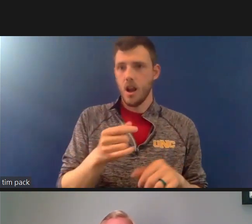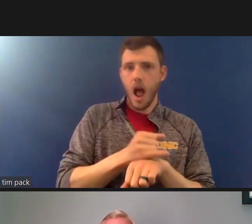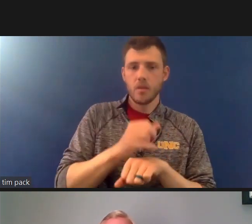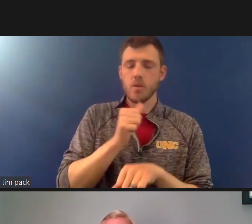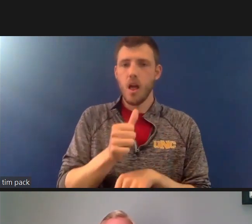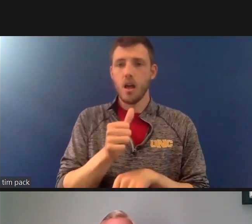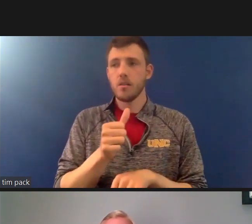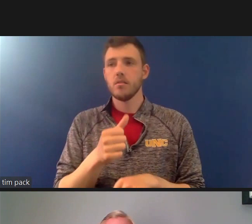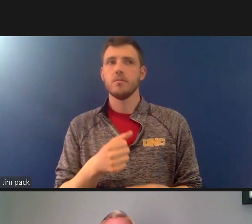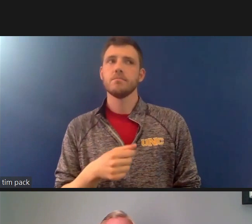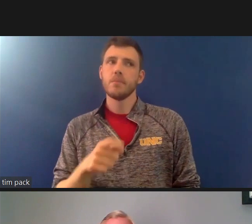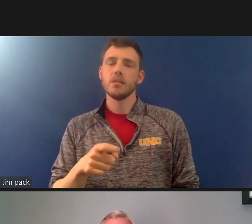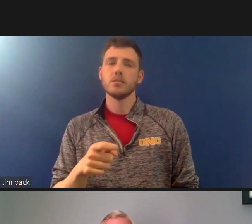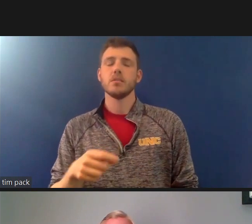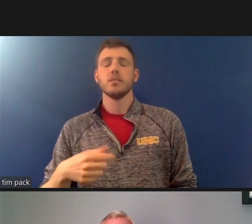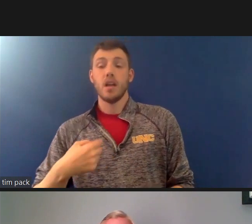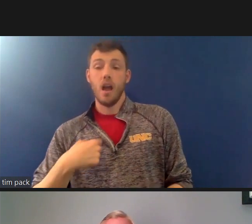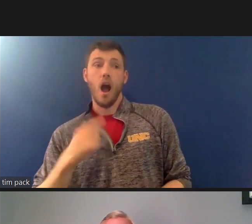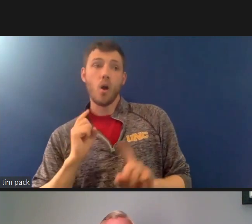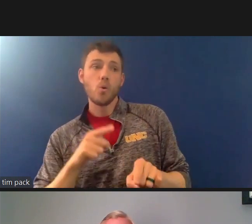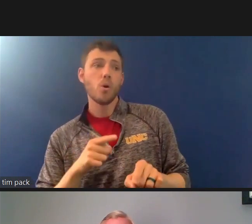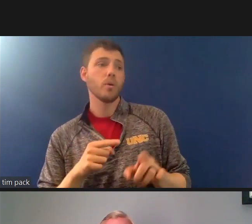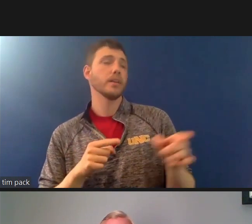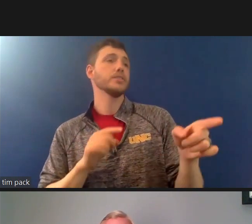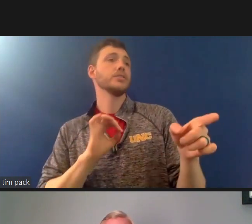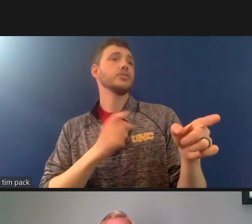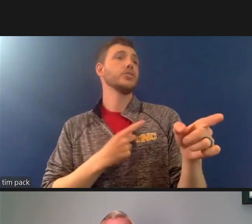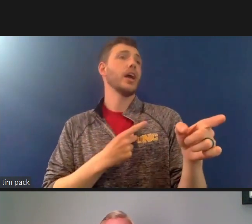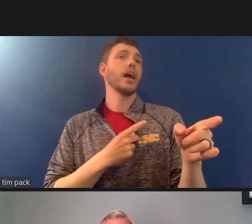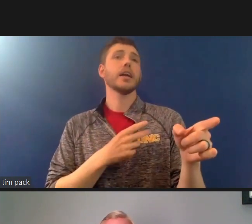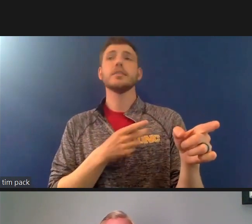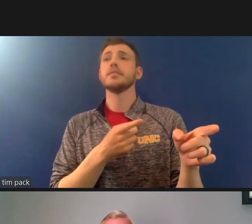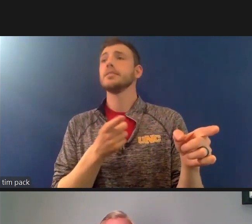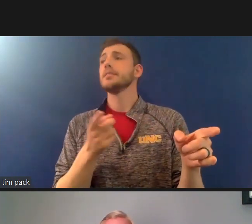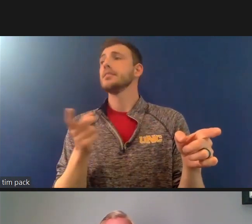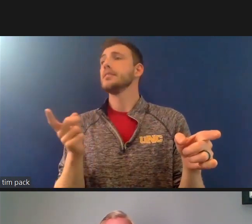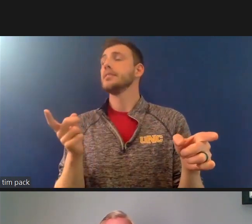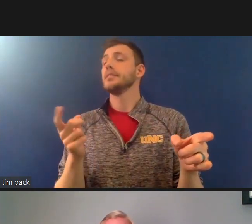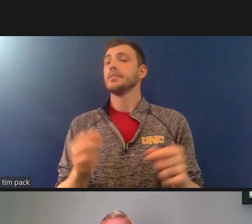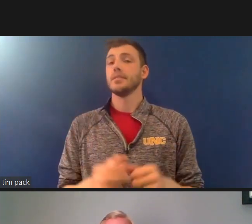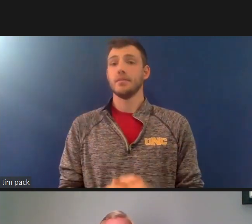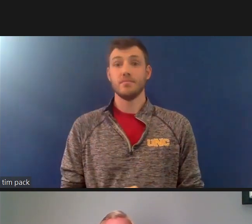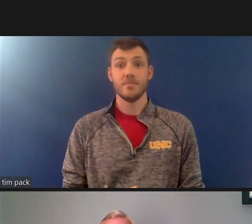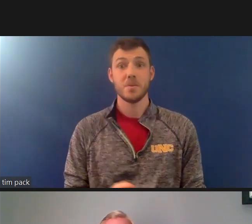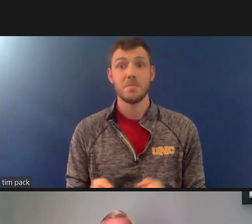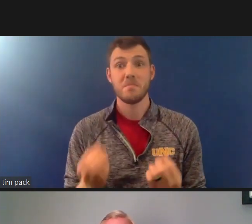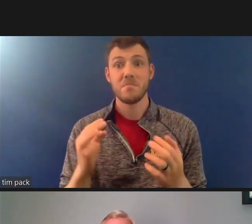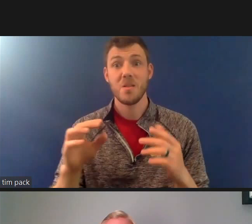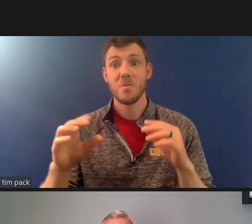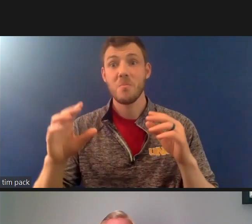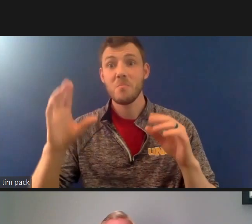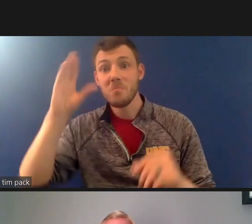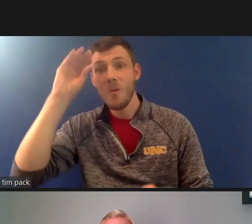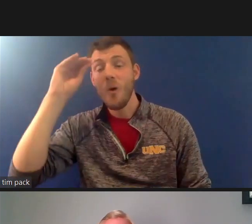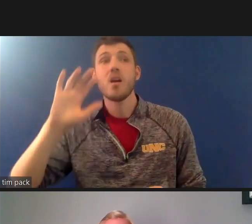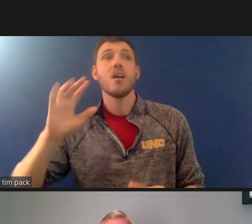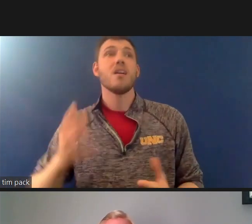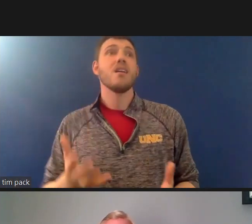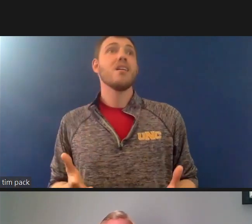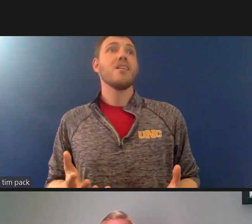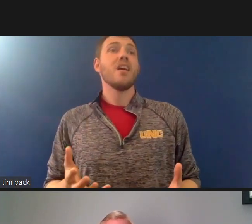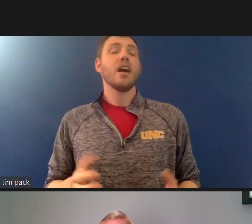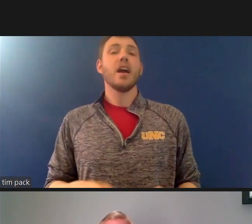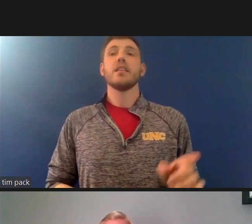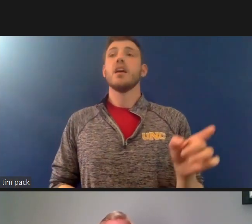and he looked around the circle of eager faces. There was no lack of boys to choose from. And